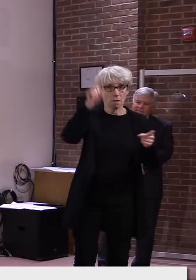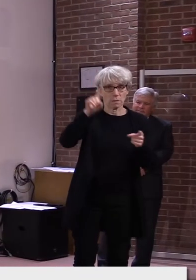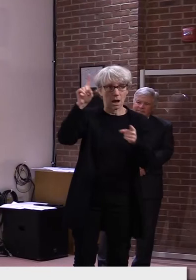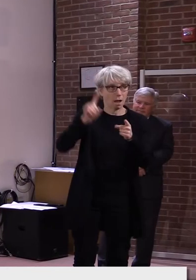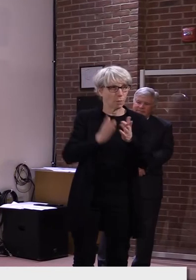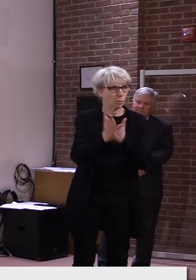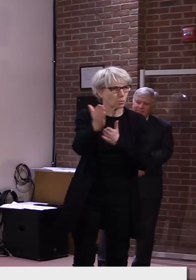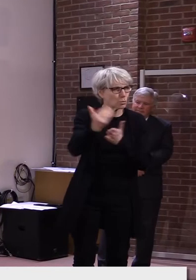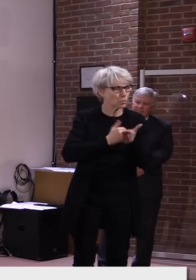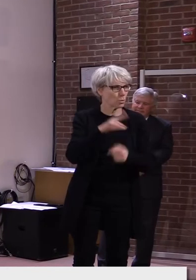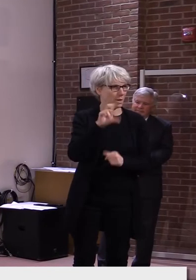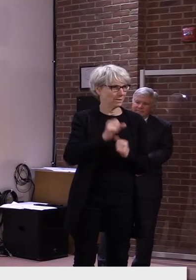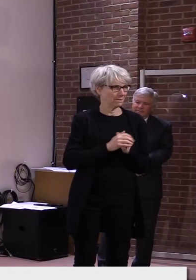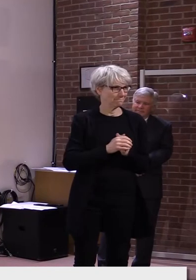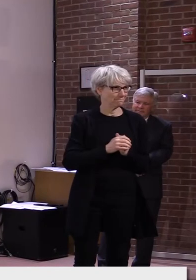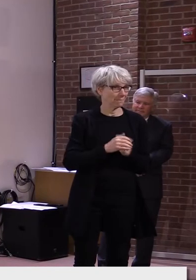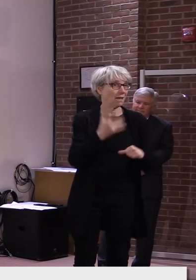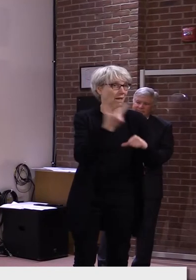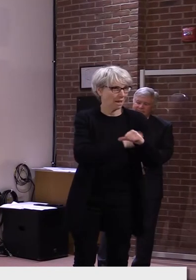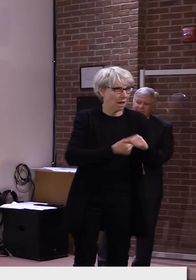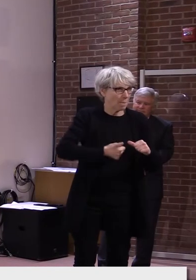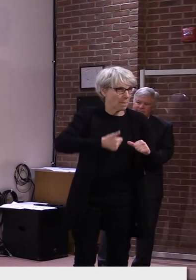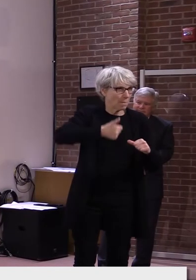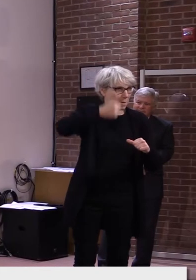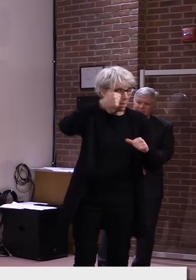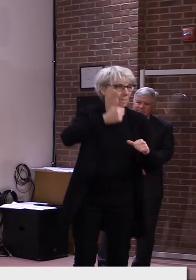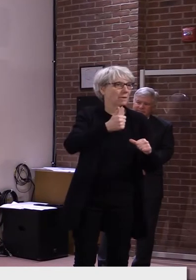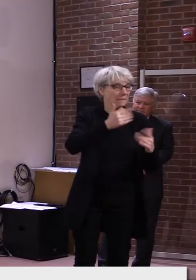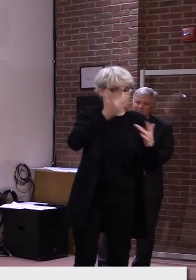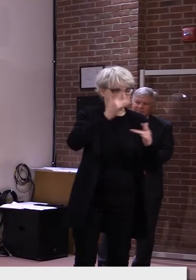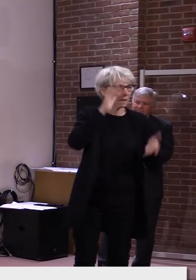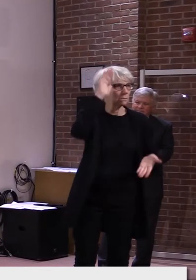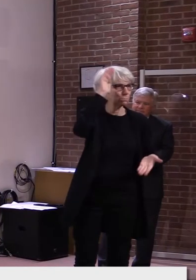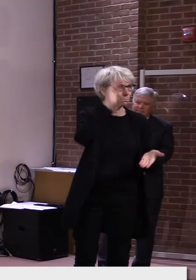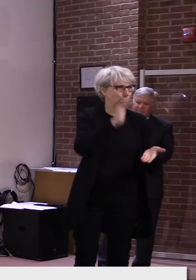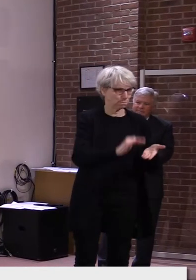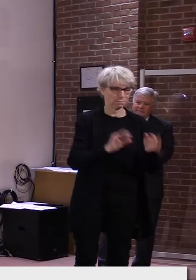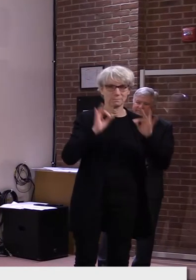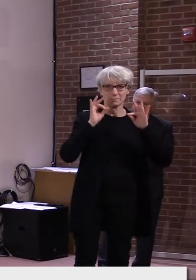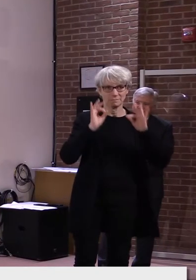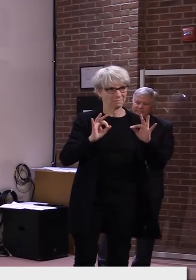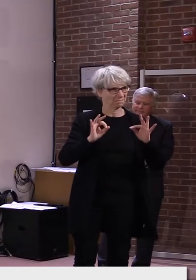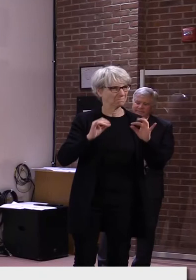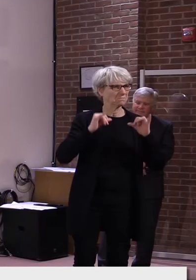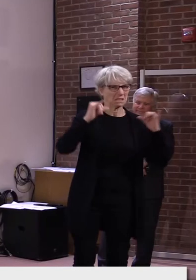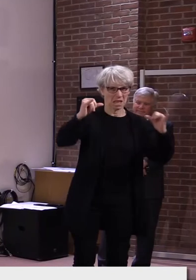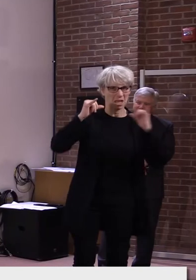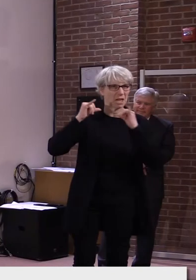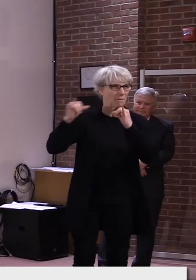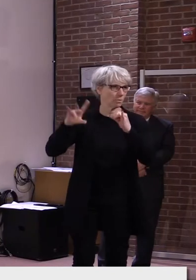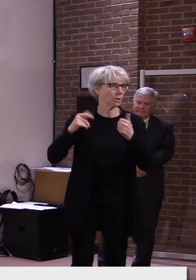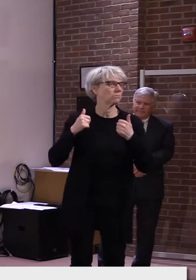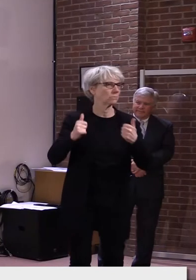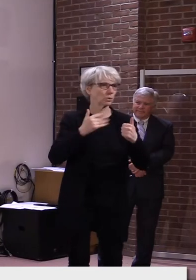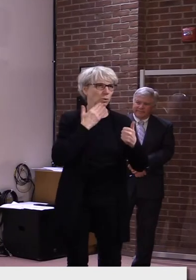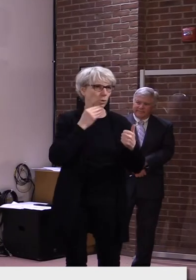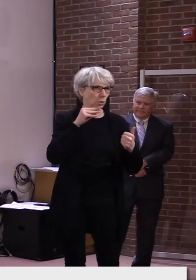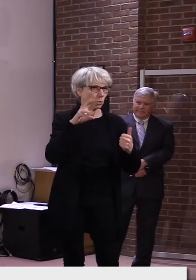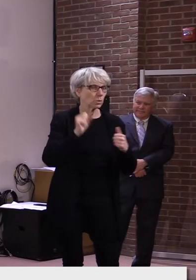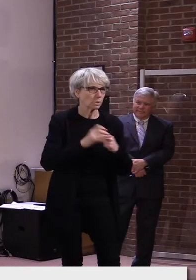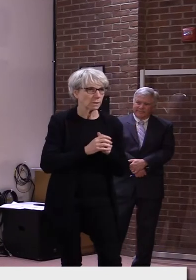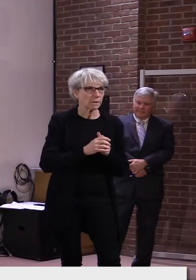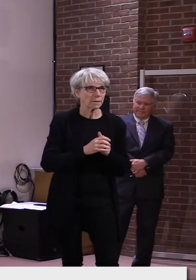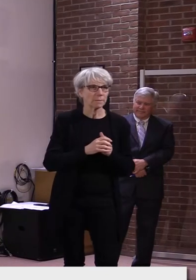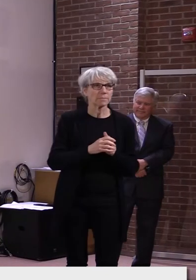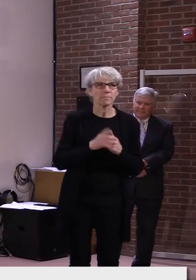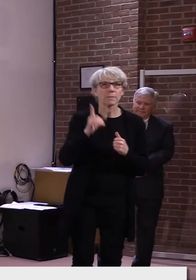vaccinations rise. Just like in Vermont, getting as many people vaccinated as possible is the goal across the country, and they're not letting up on